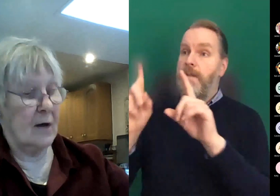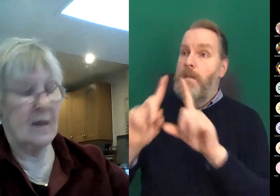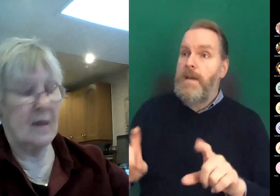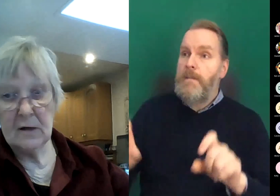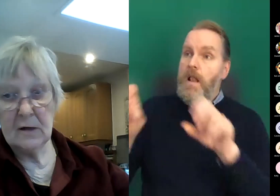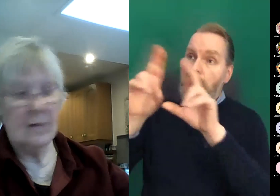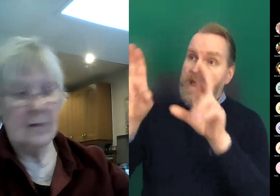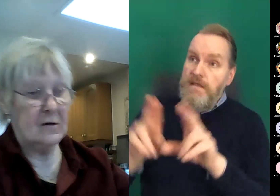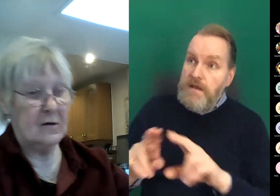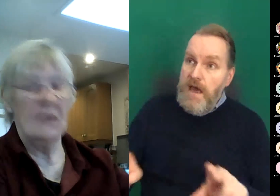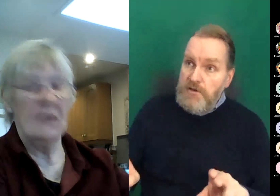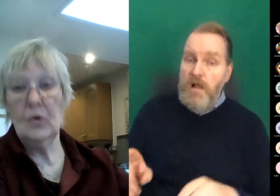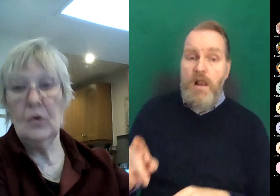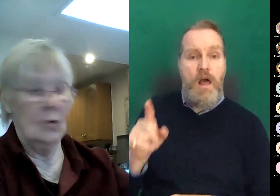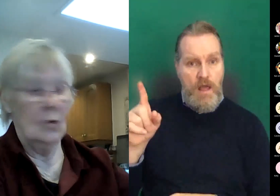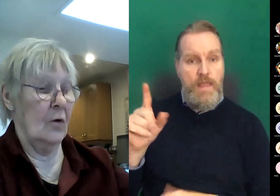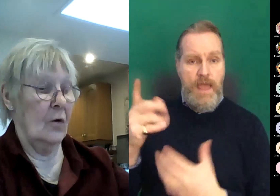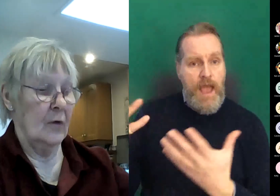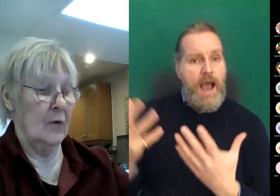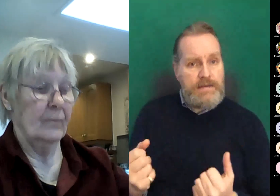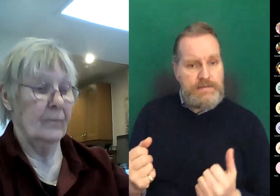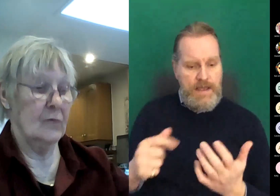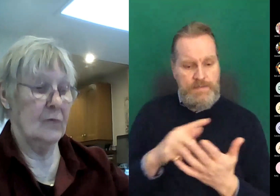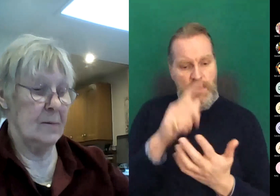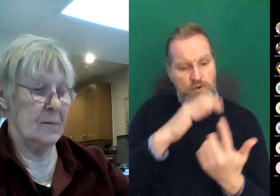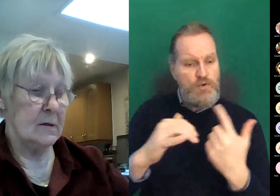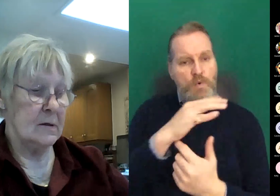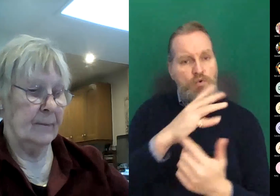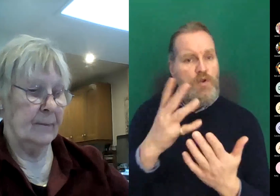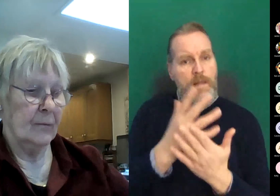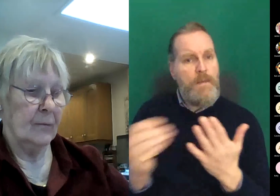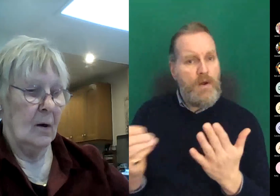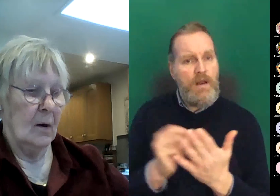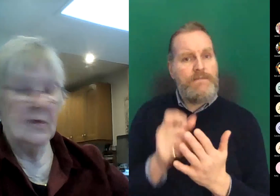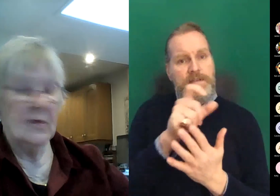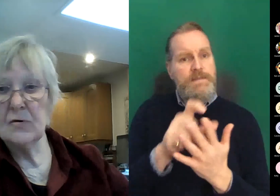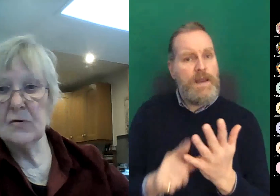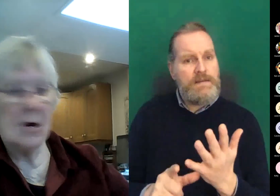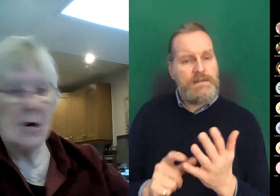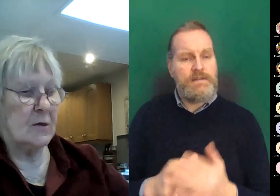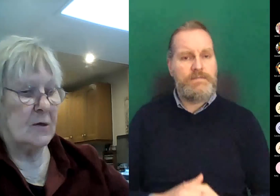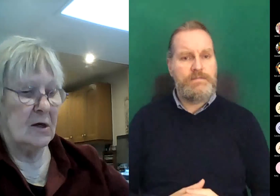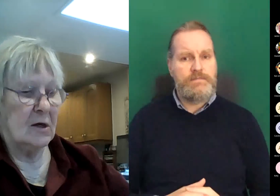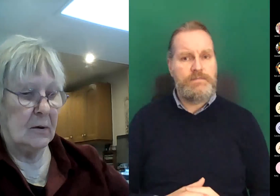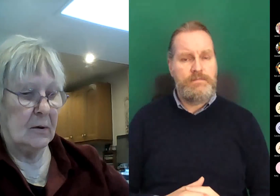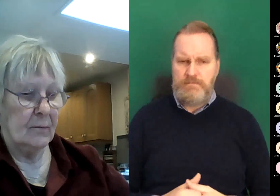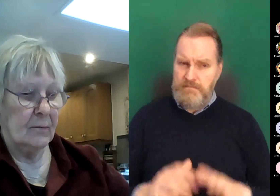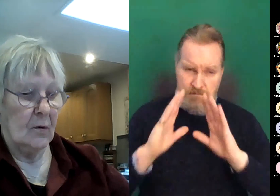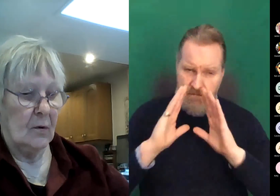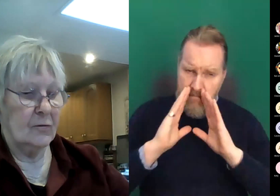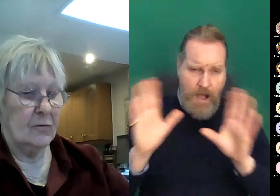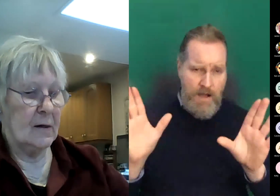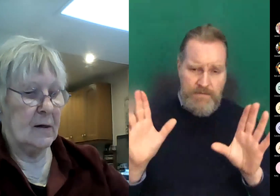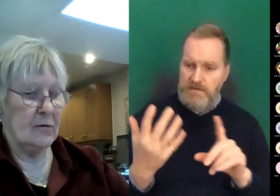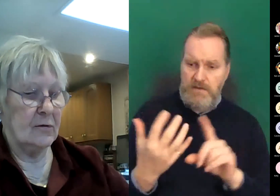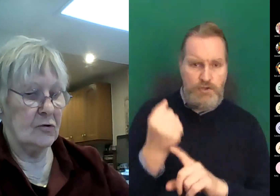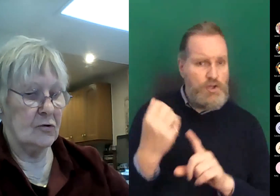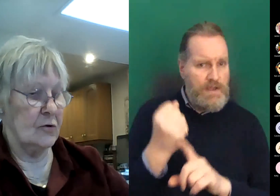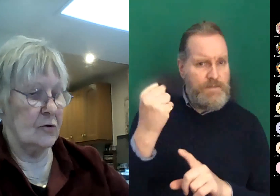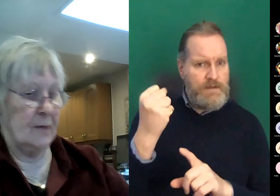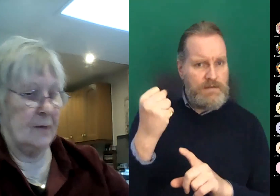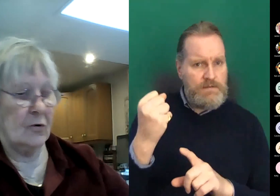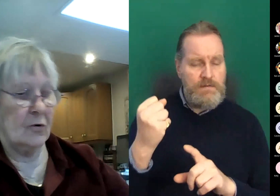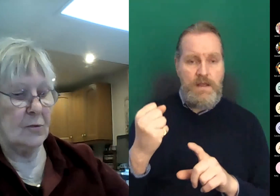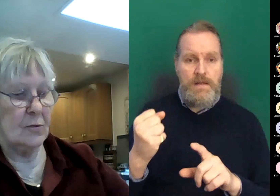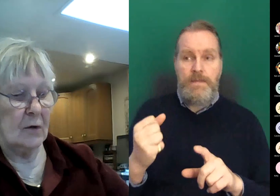also accepted this view of disability. This was a remarkable achievement of spreading the